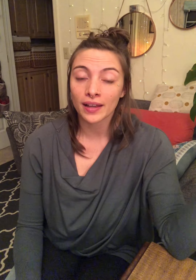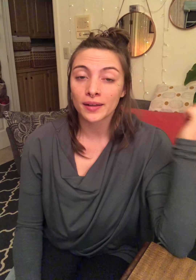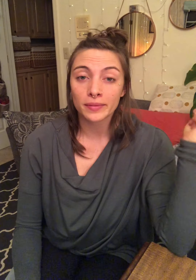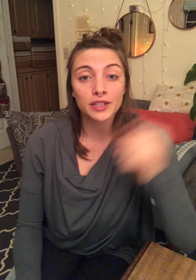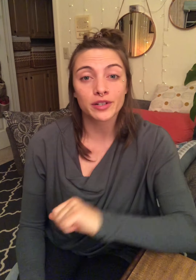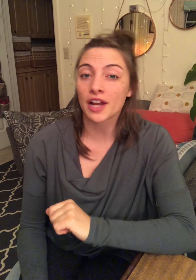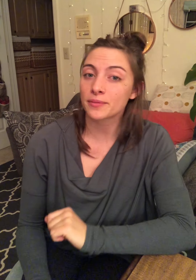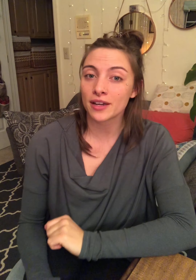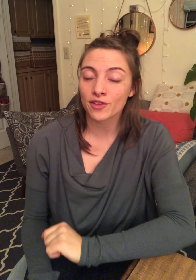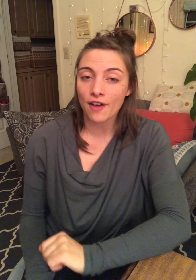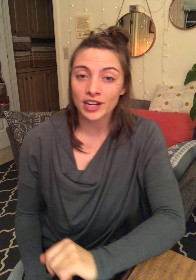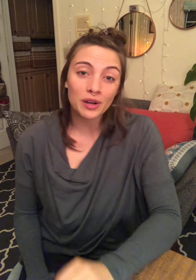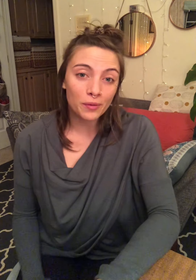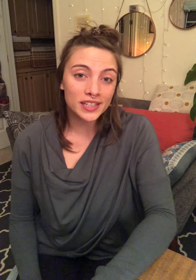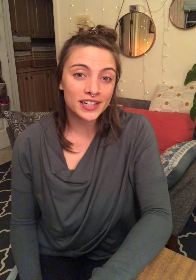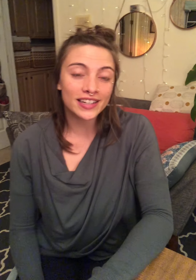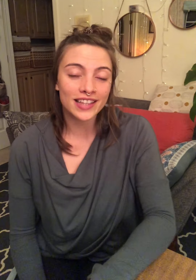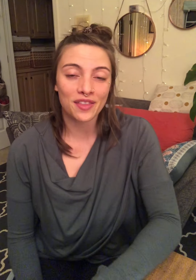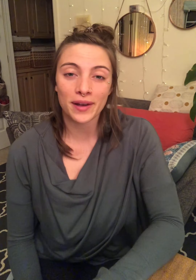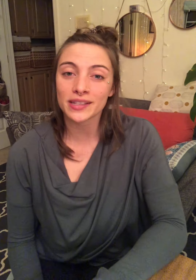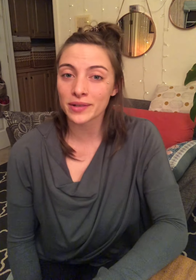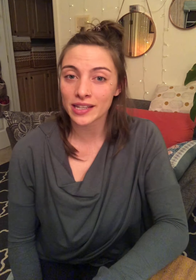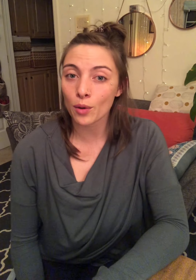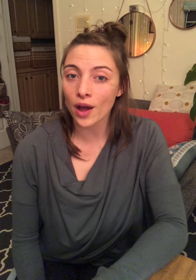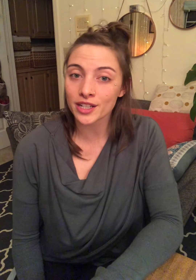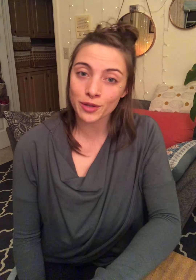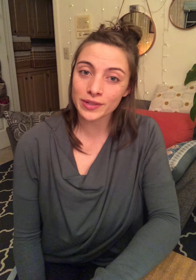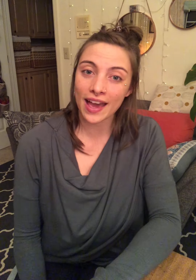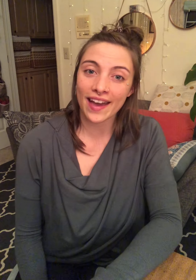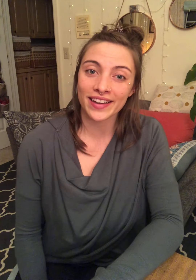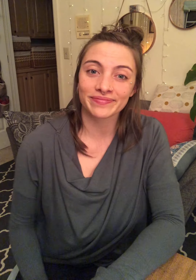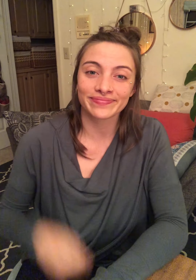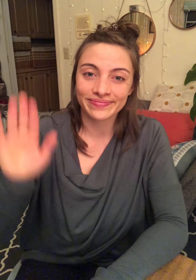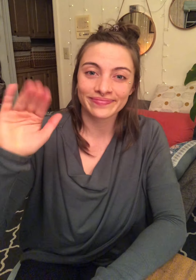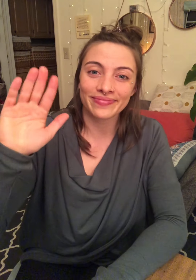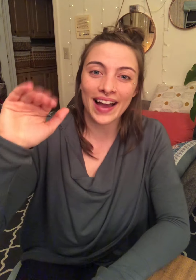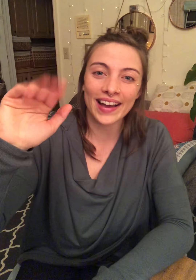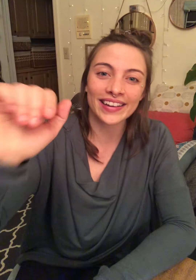Please reach out to me if you have any questions. Otherwise, I will see you on Tuesday. Bye.